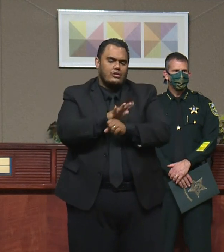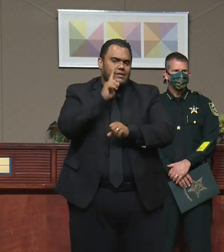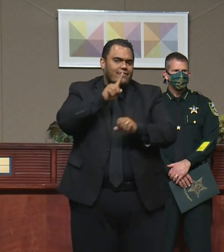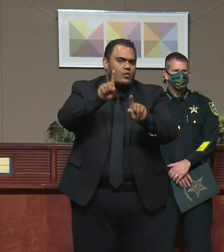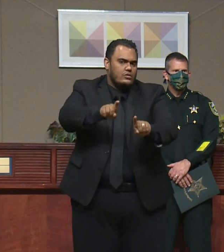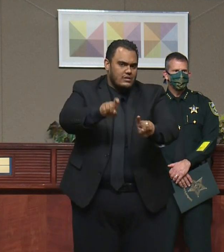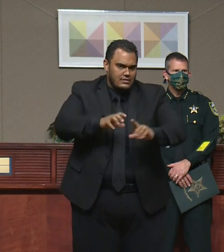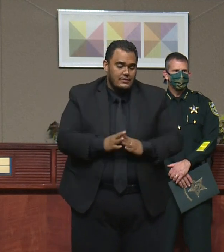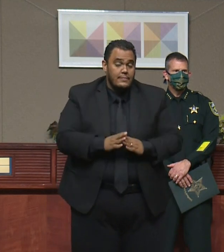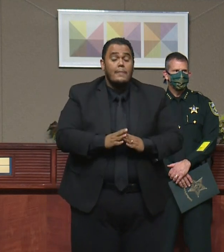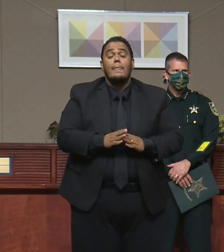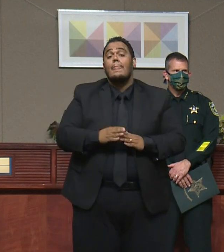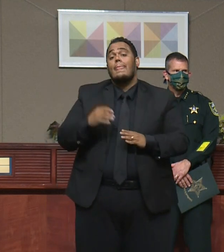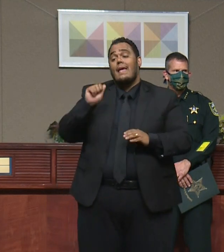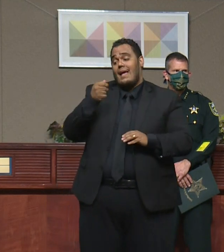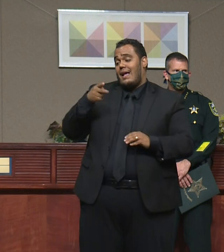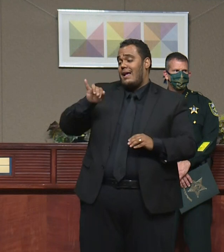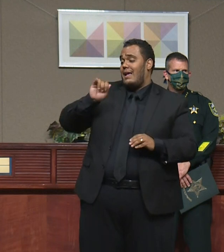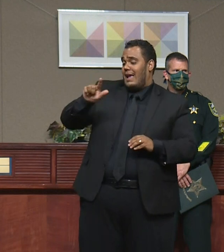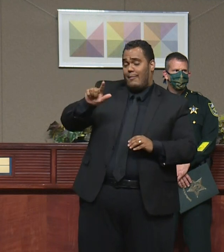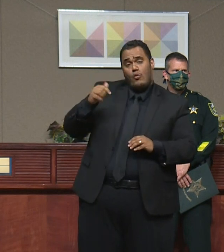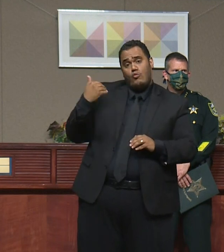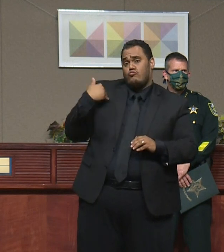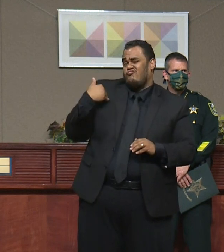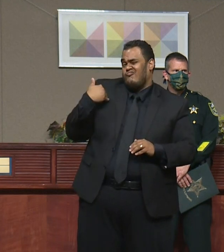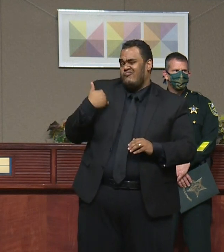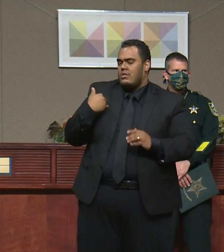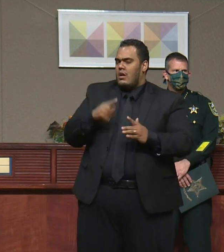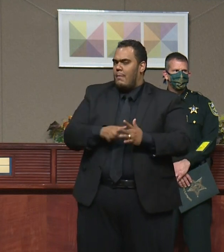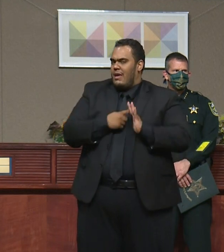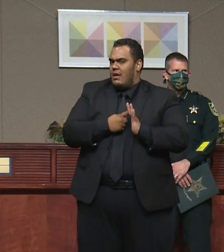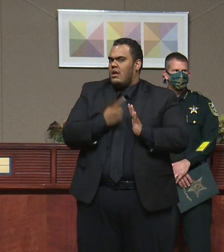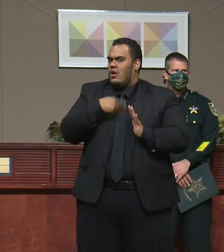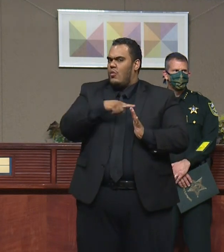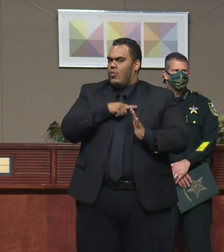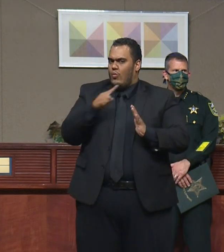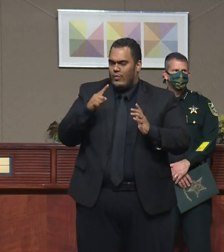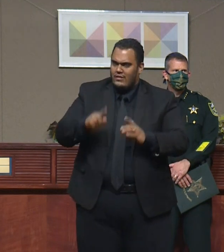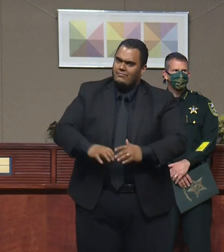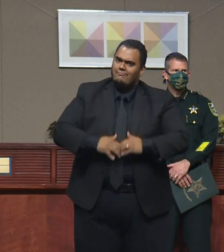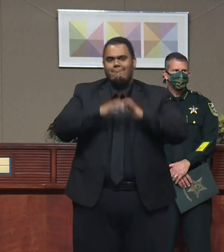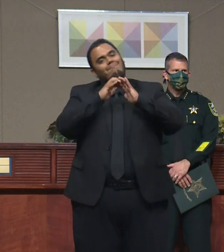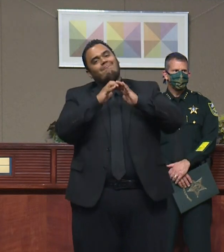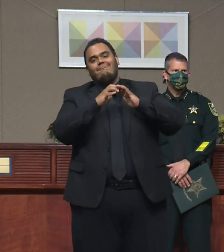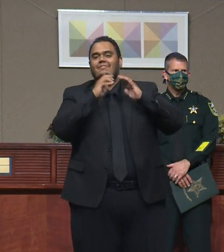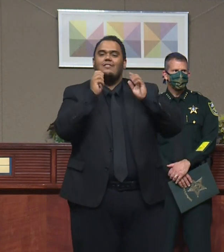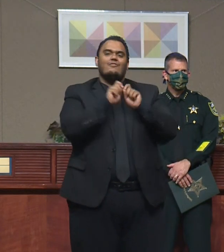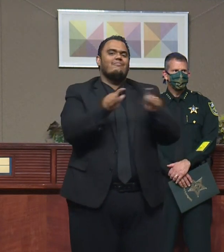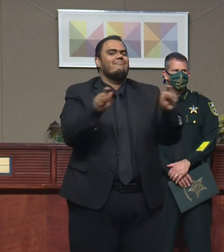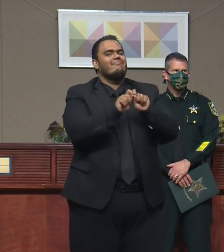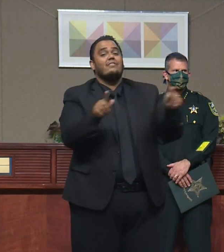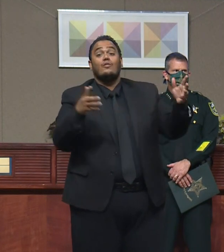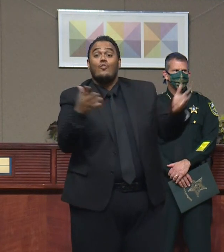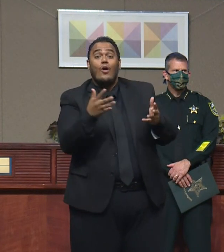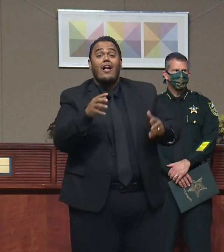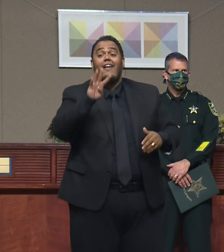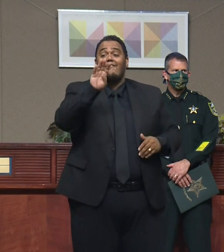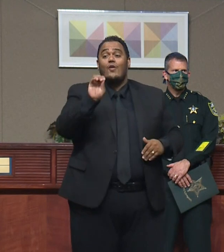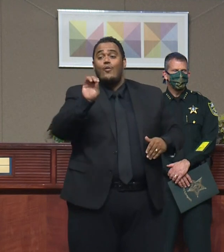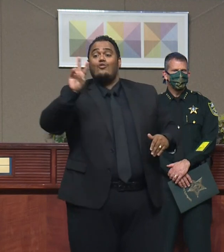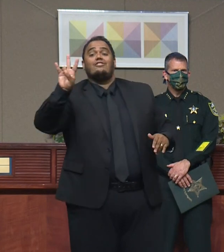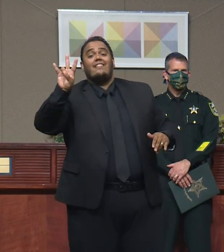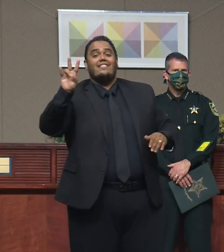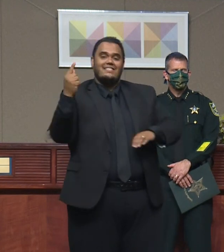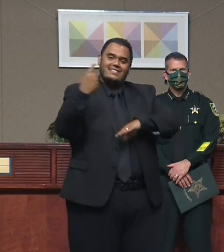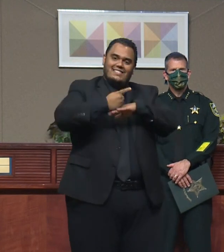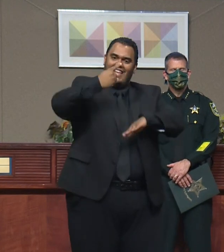April, we launched a hashtag Full 7 Day in support of our local restaurants. It was